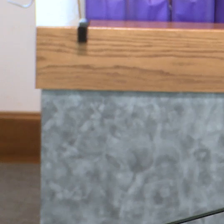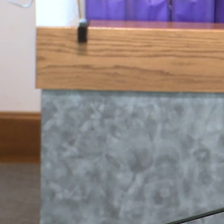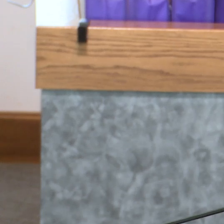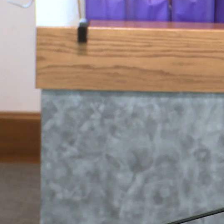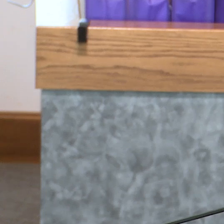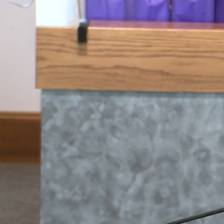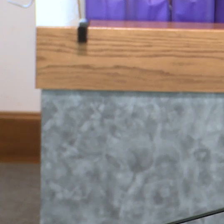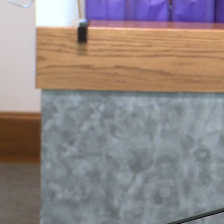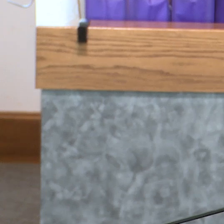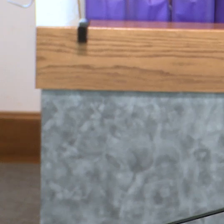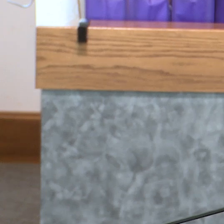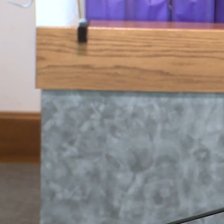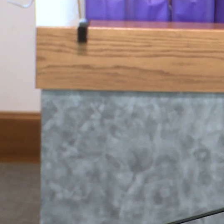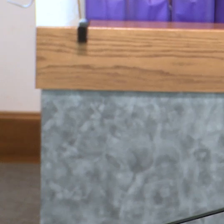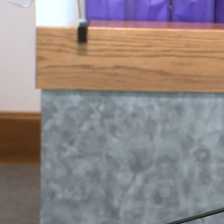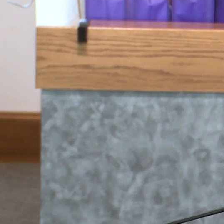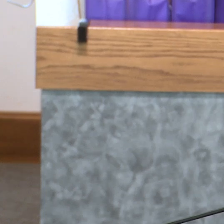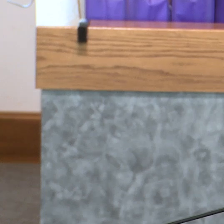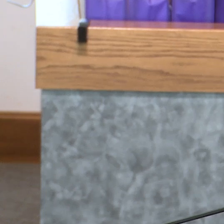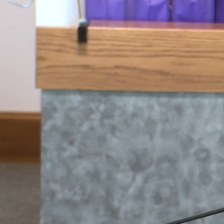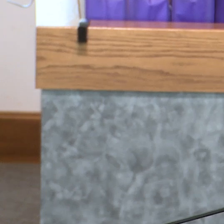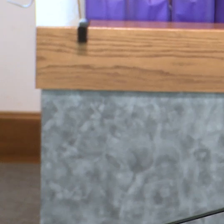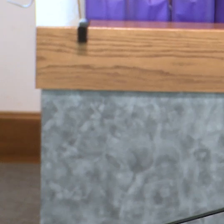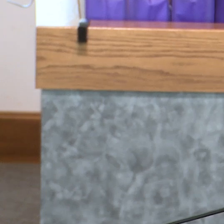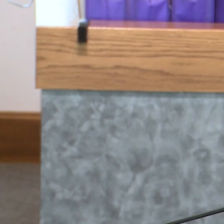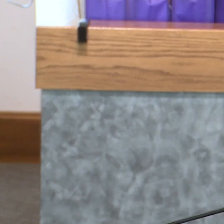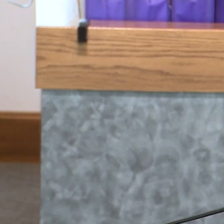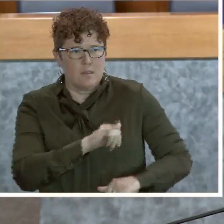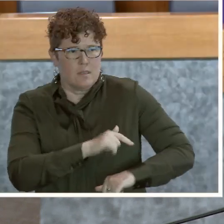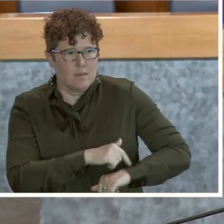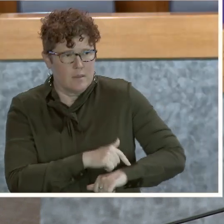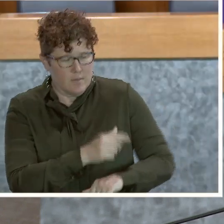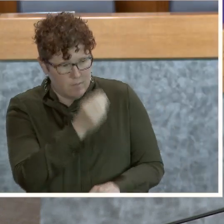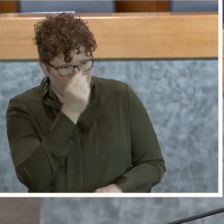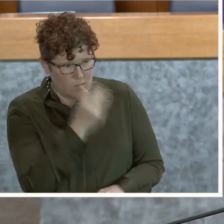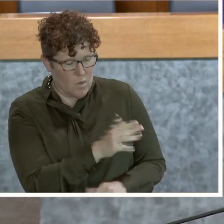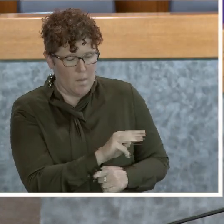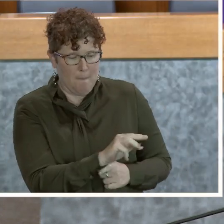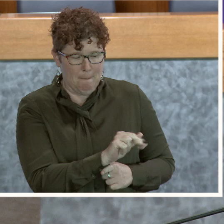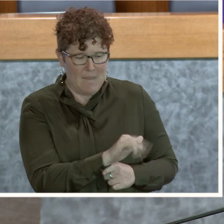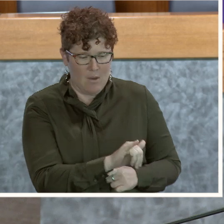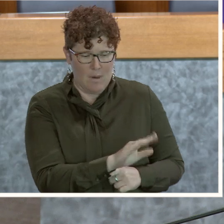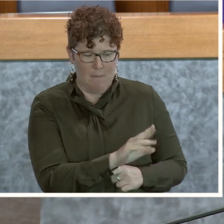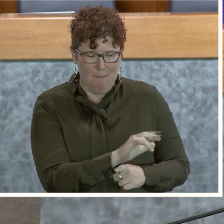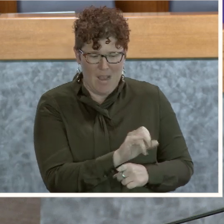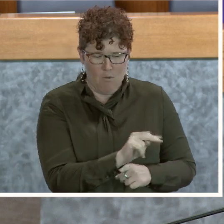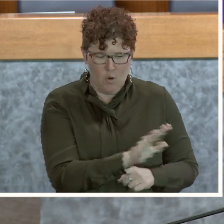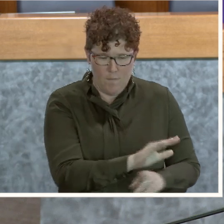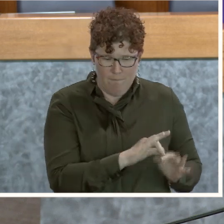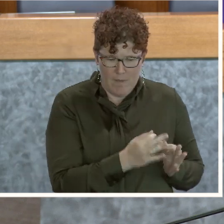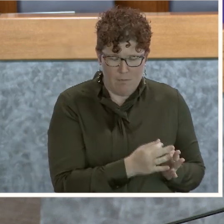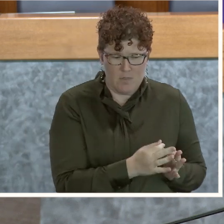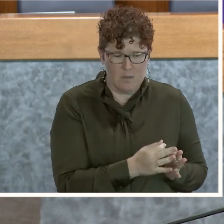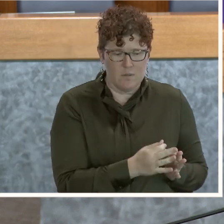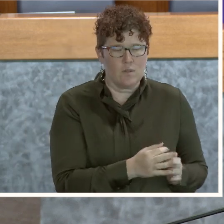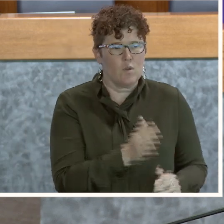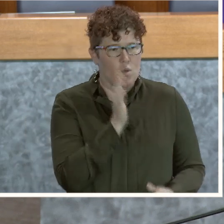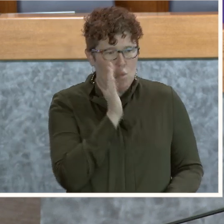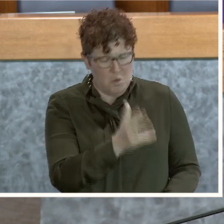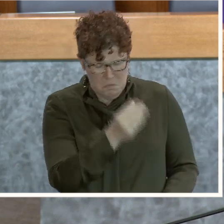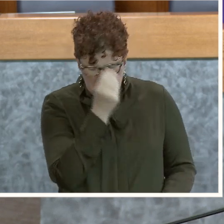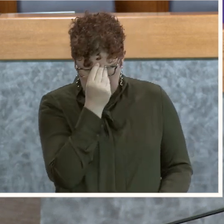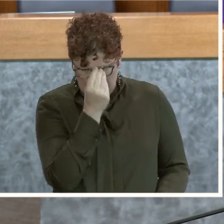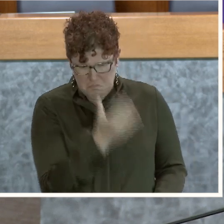It was a horrible crime. The sheriff at the time told Mary Byron and her family that they would let her